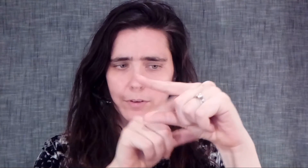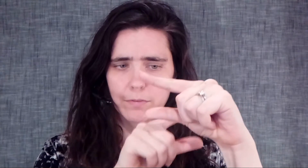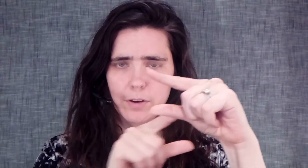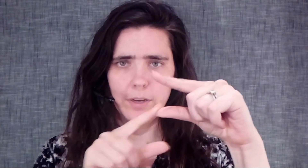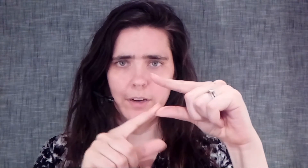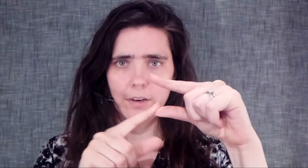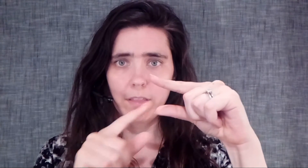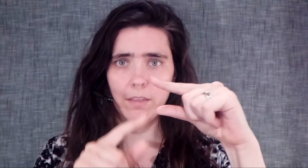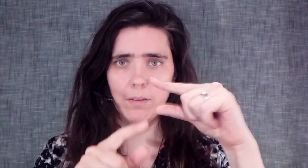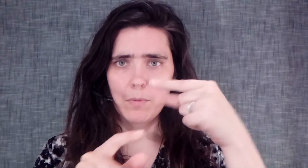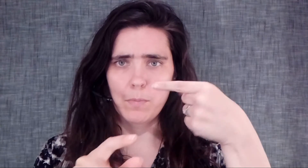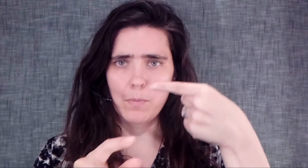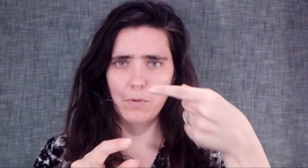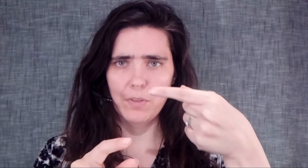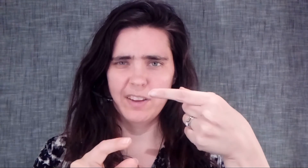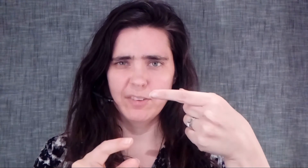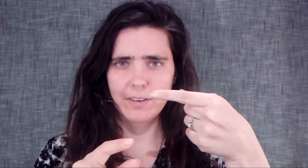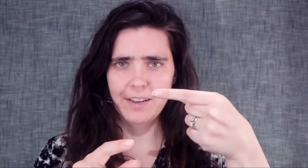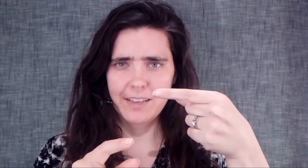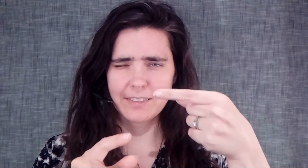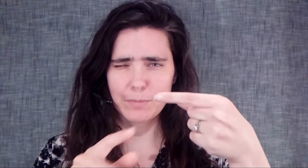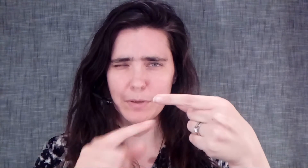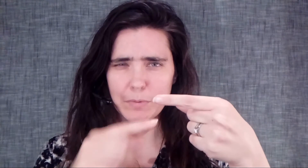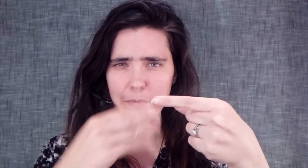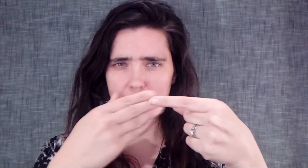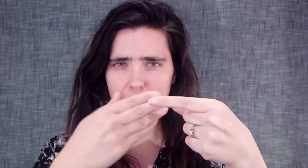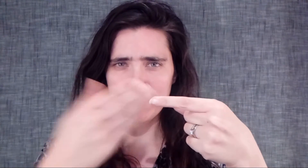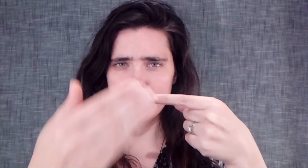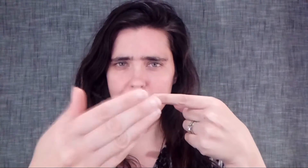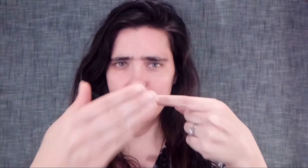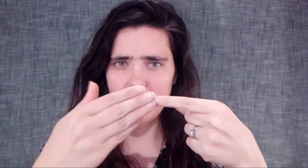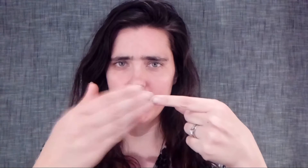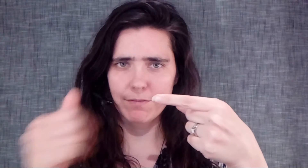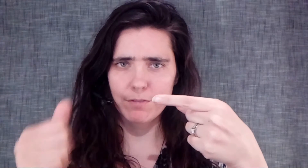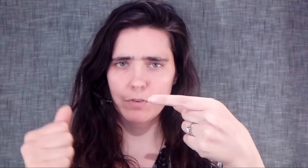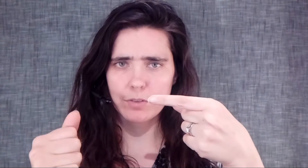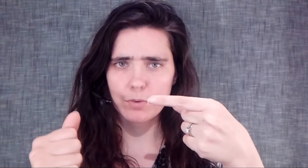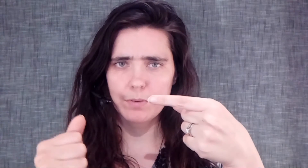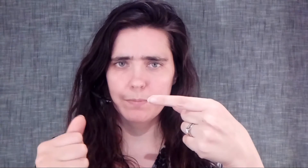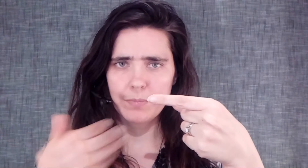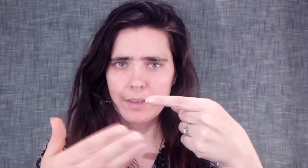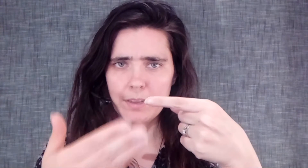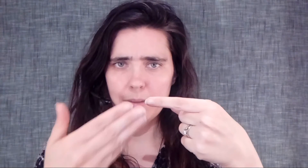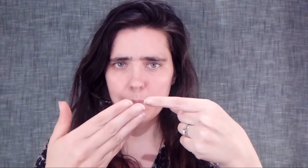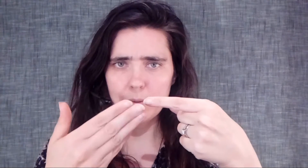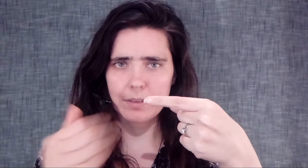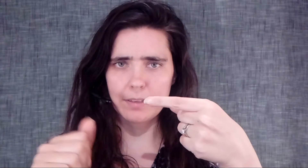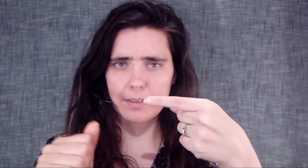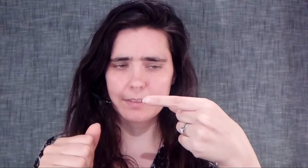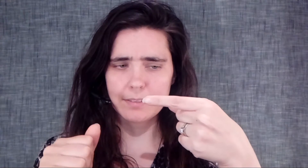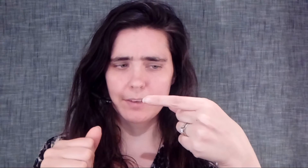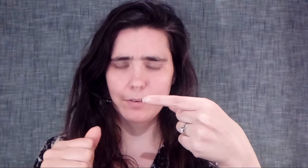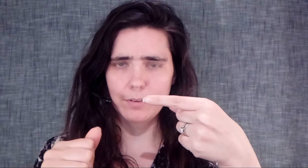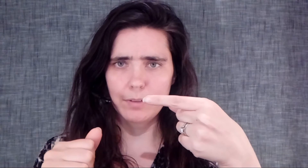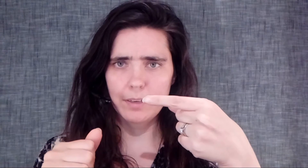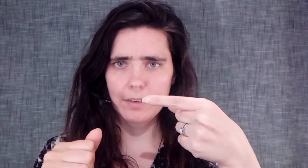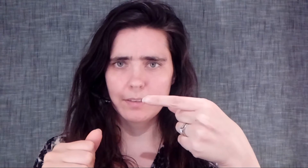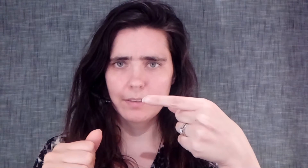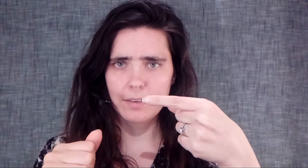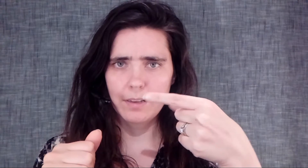finger and thumb are both out. It can sometimes be hard to see that from front on, but that's how you do that.